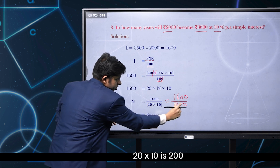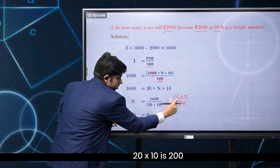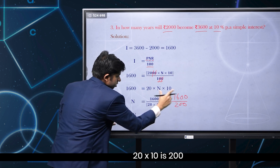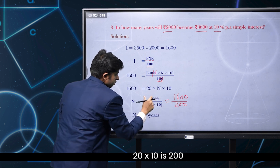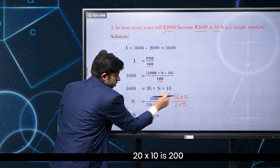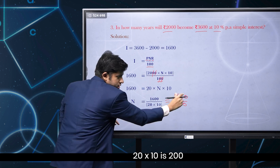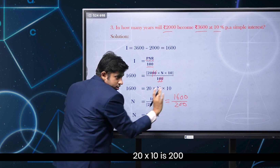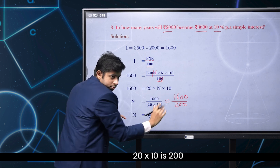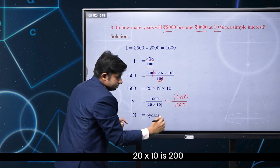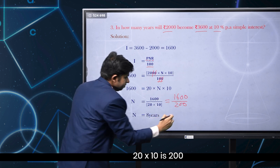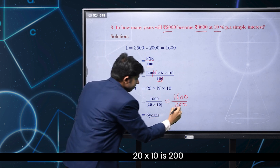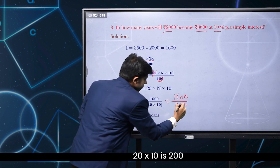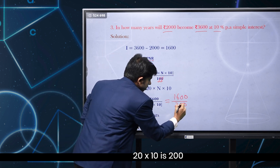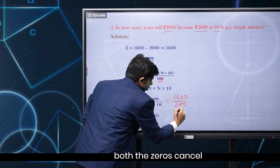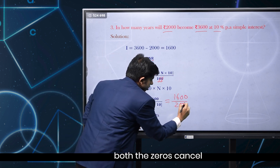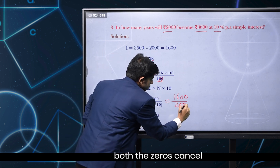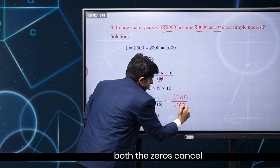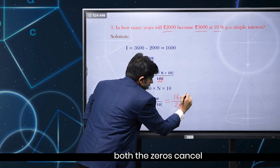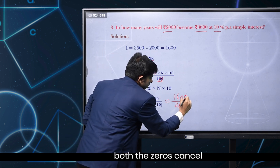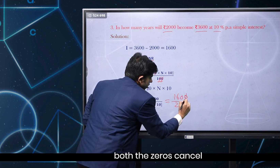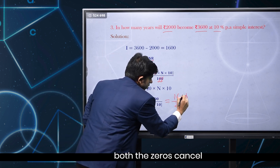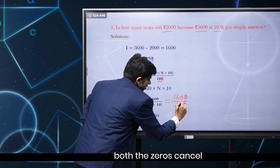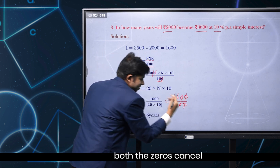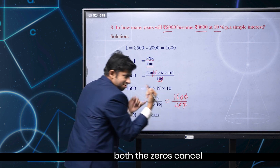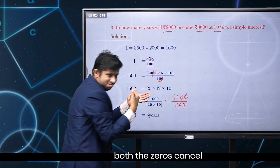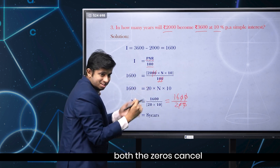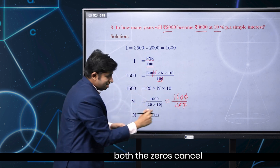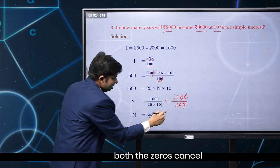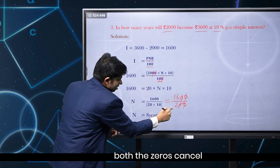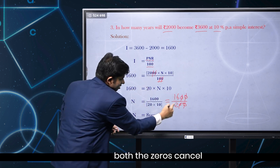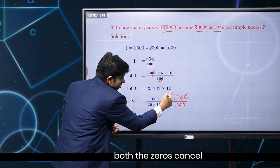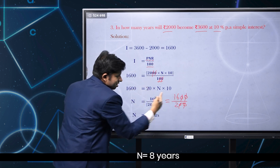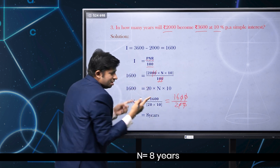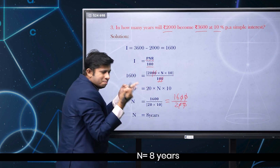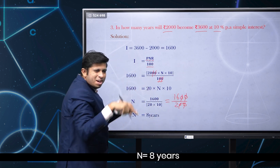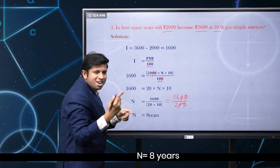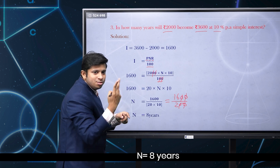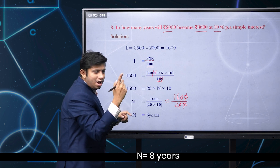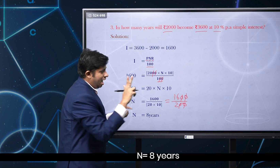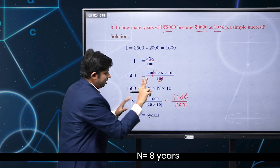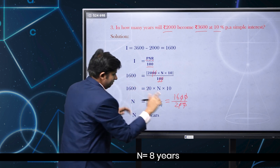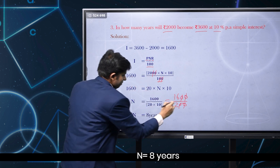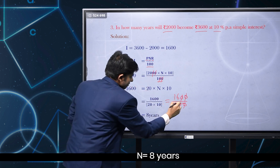Into 10 is 200, both the zeros cancel, n is equal to 8 years.